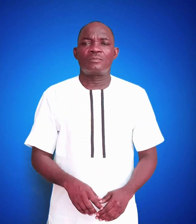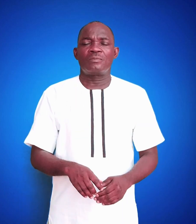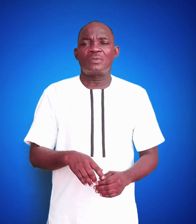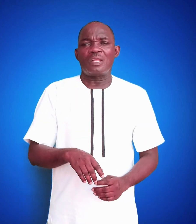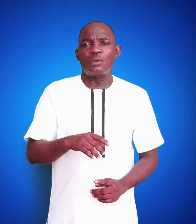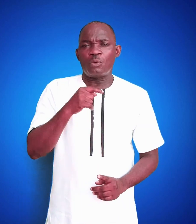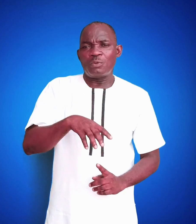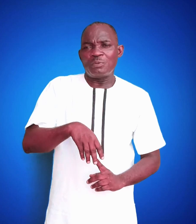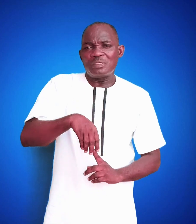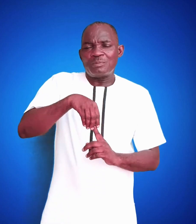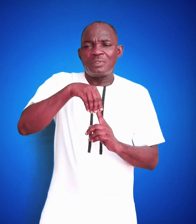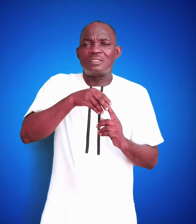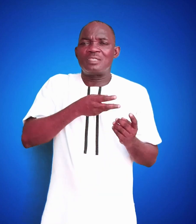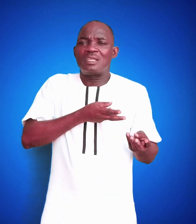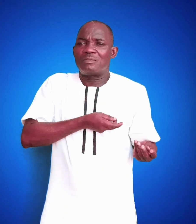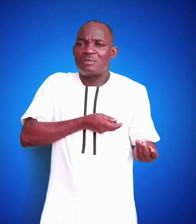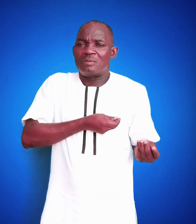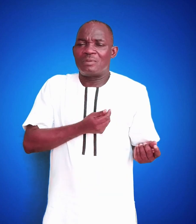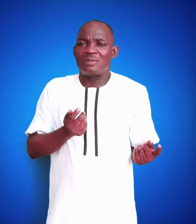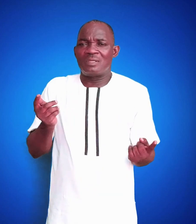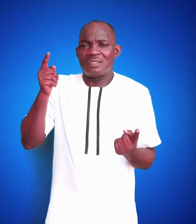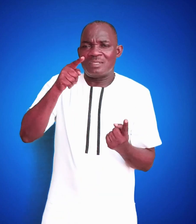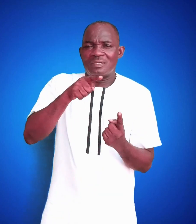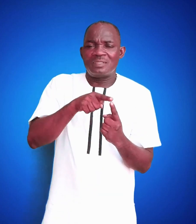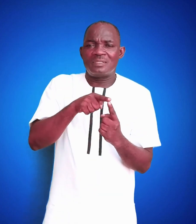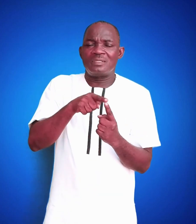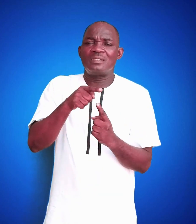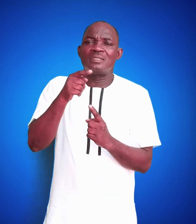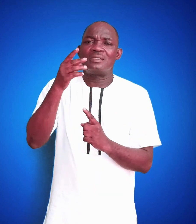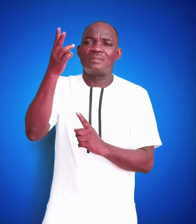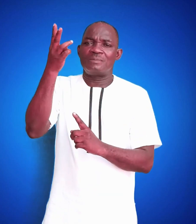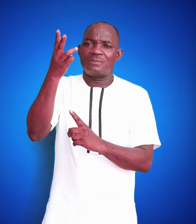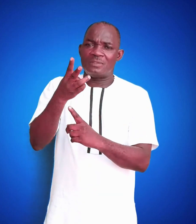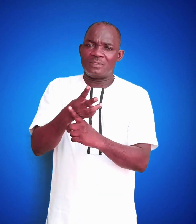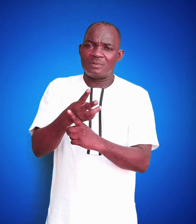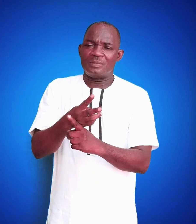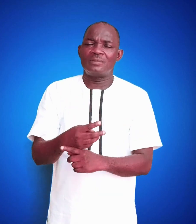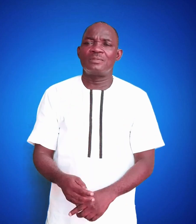Exclusive breastfeeding until 6 months.